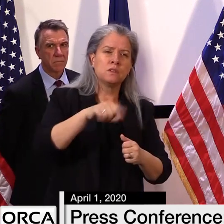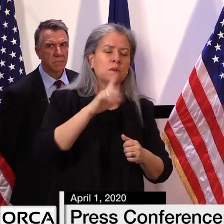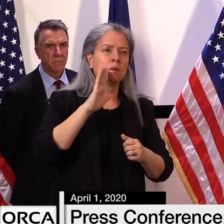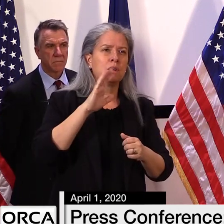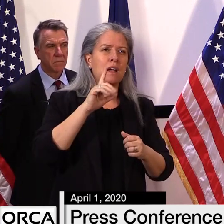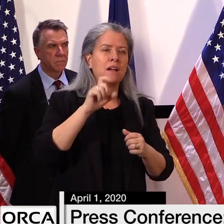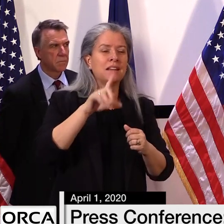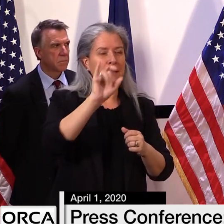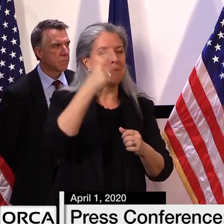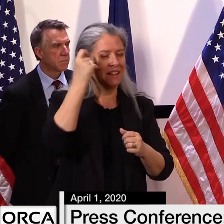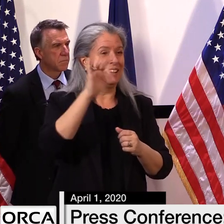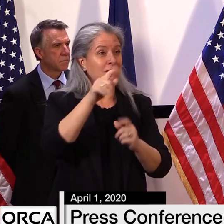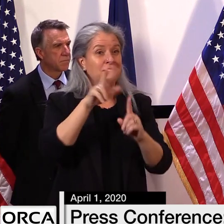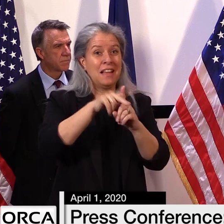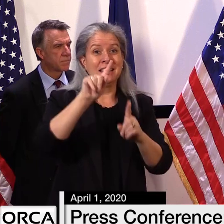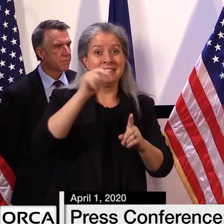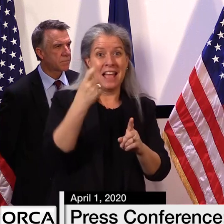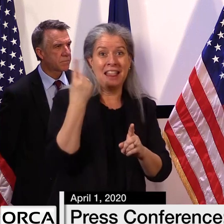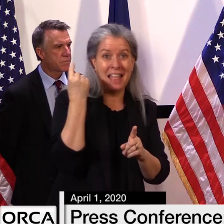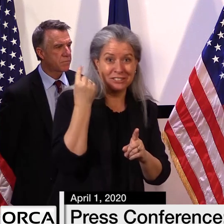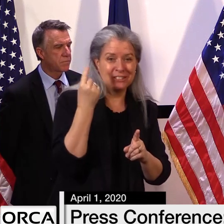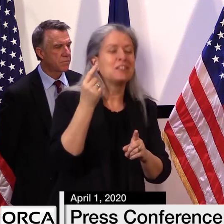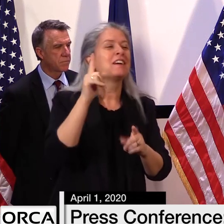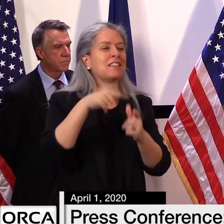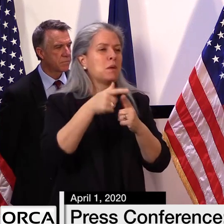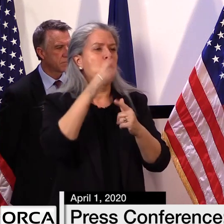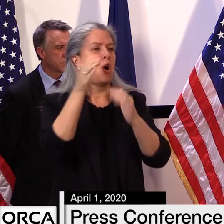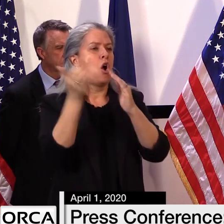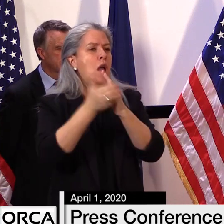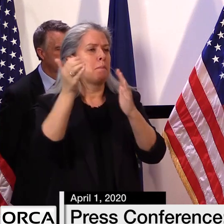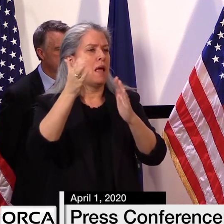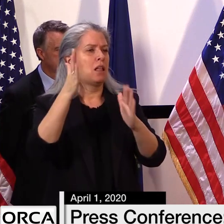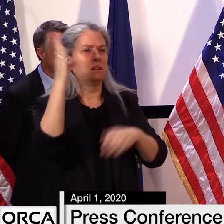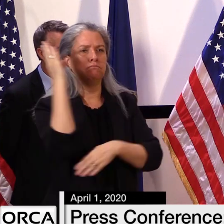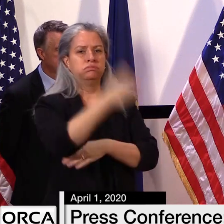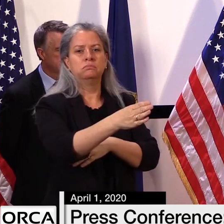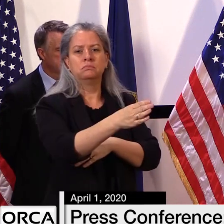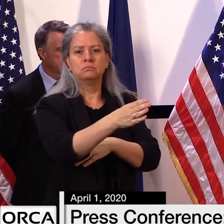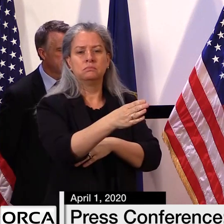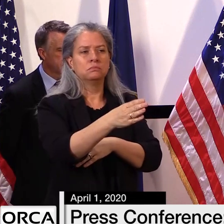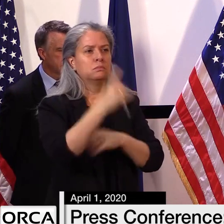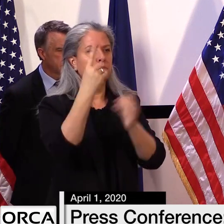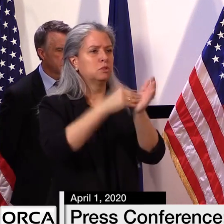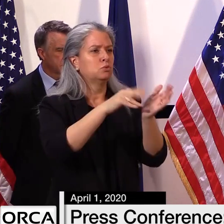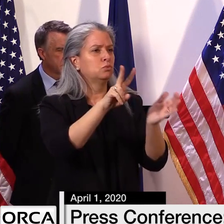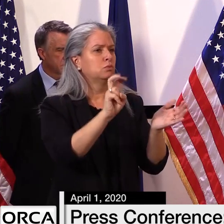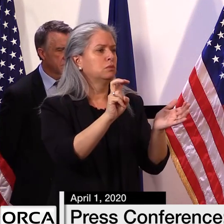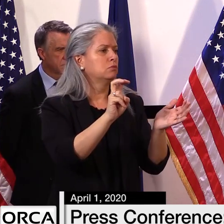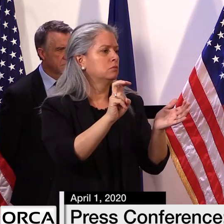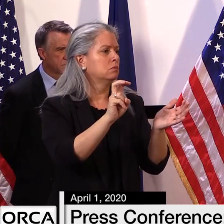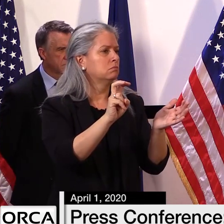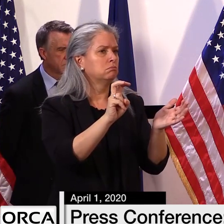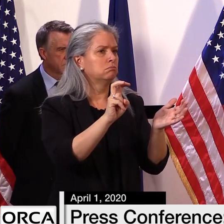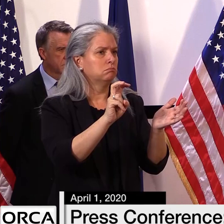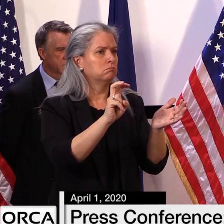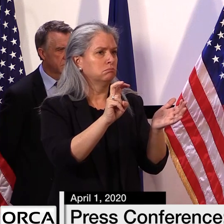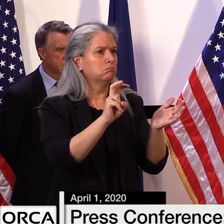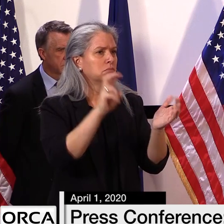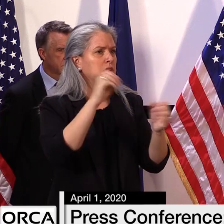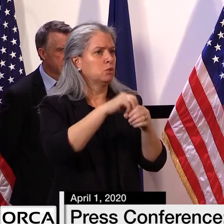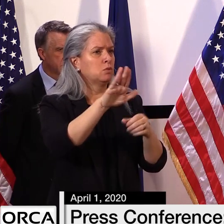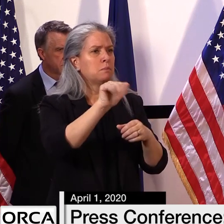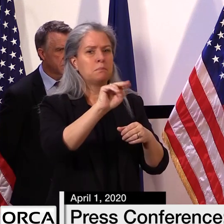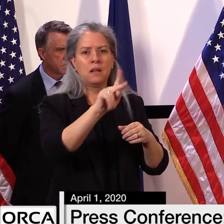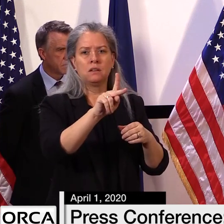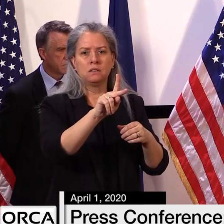received. If you filed taxes last year, there'll be an automatic payment from the Treasury to your account. And that,